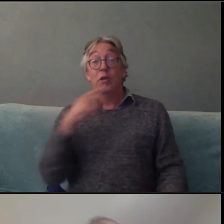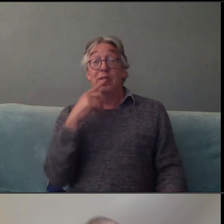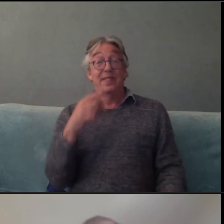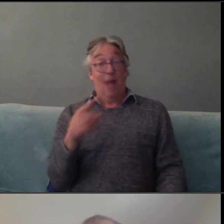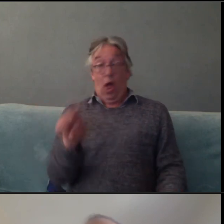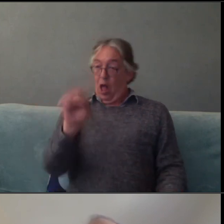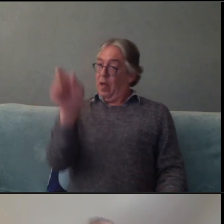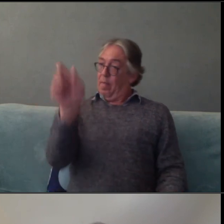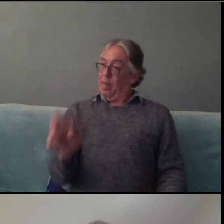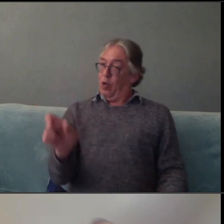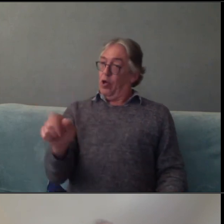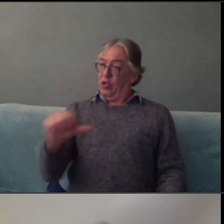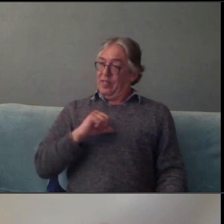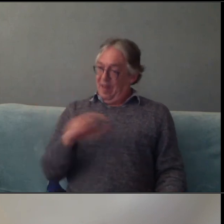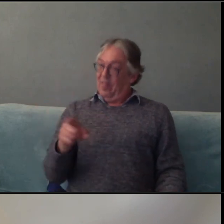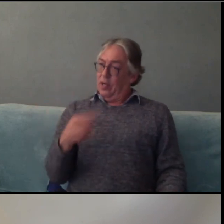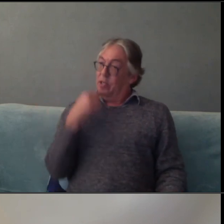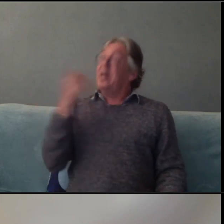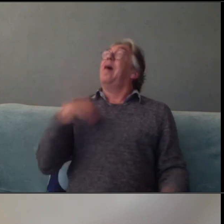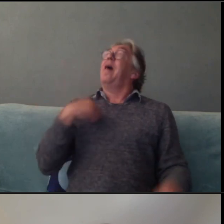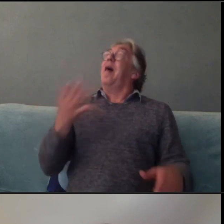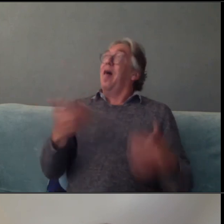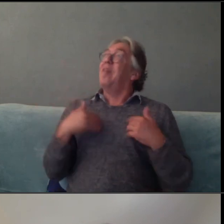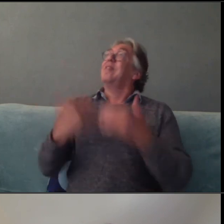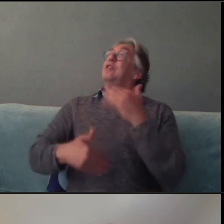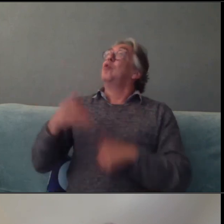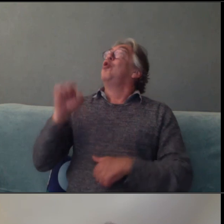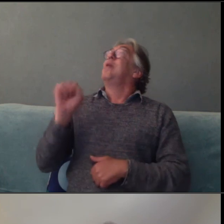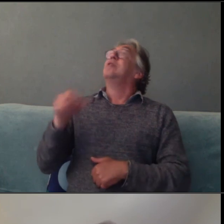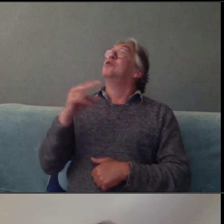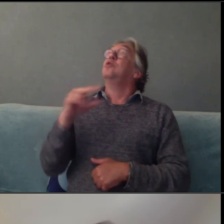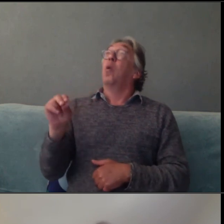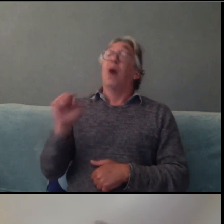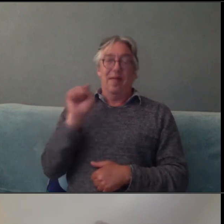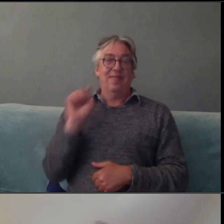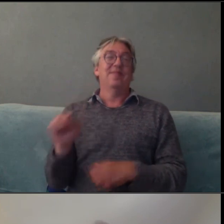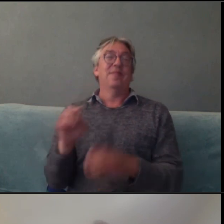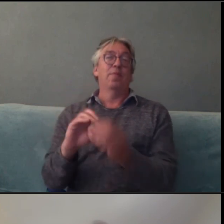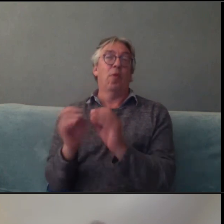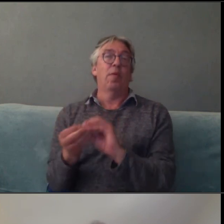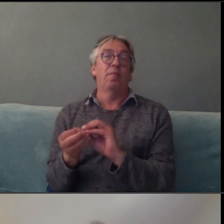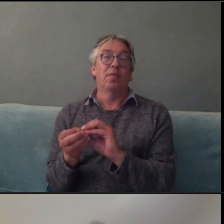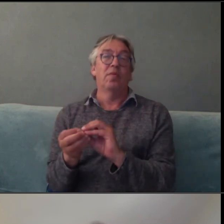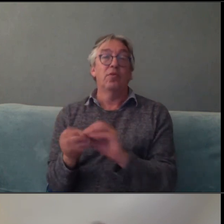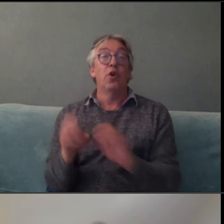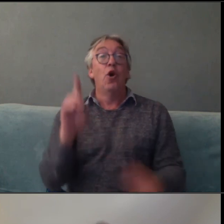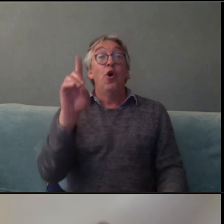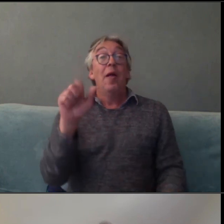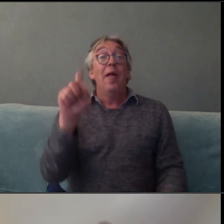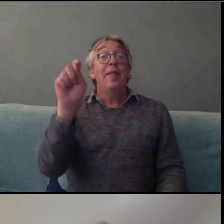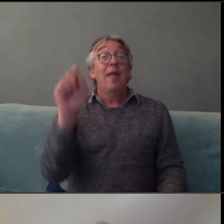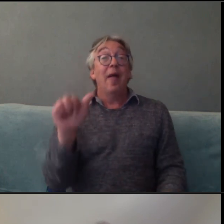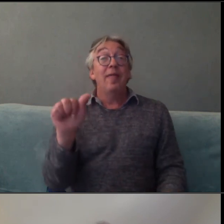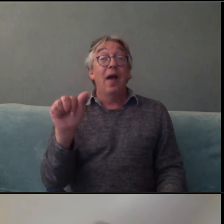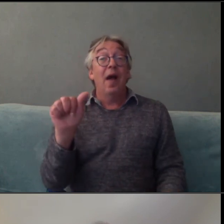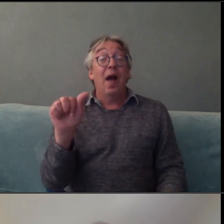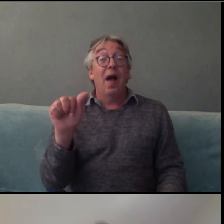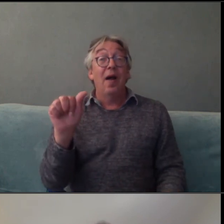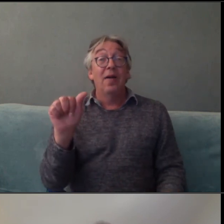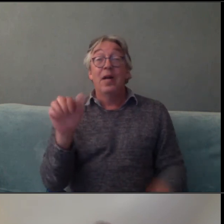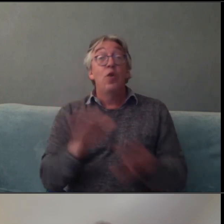which is problematic also and produces big variations between countries. But the data that is in the surveys is not based